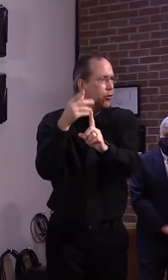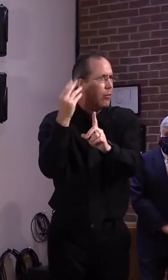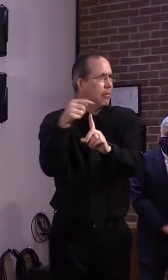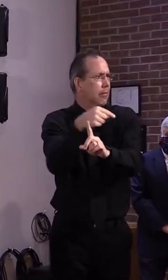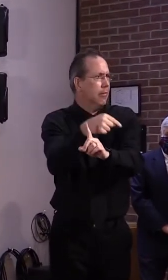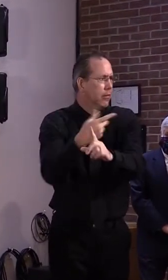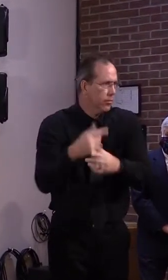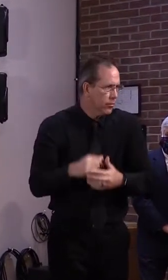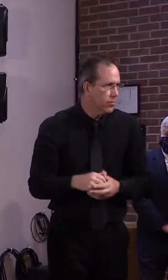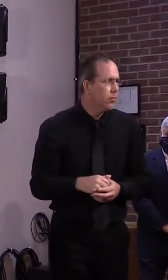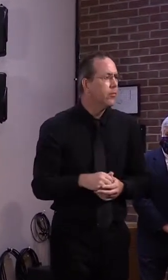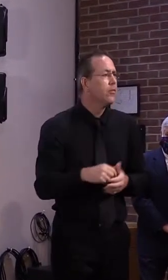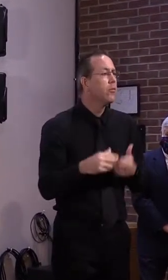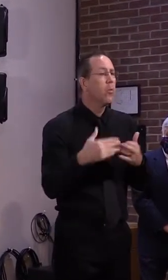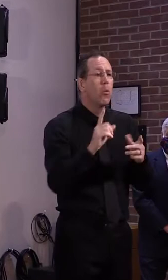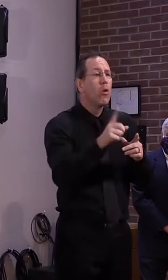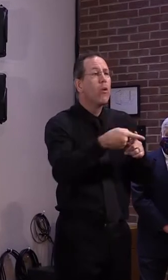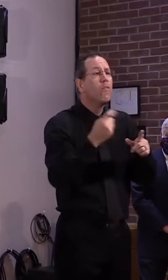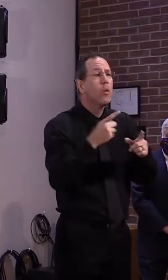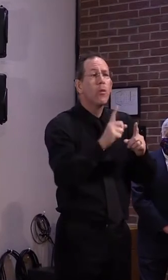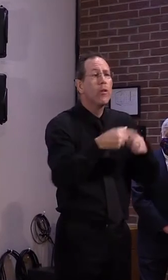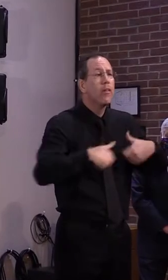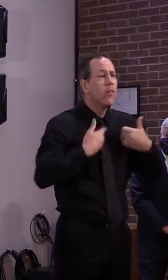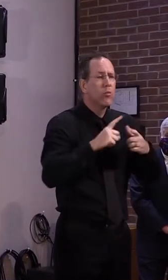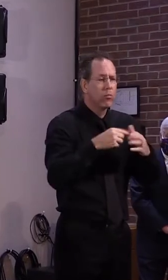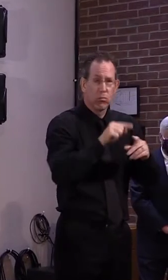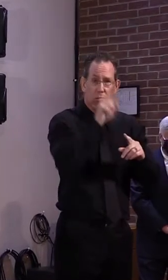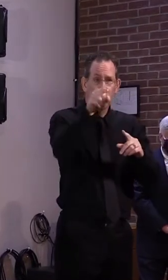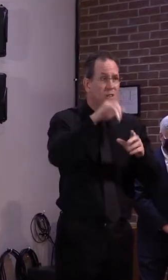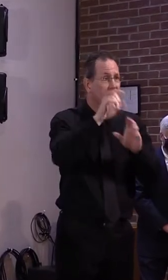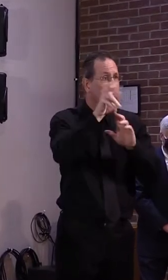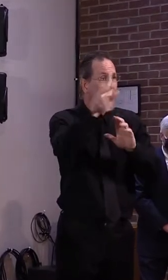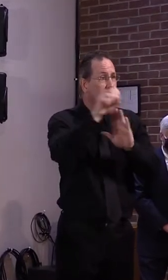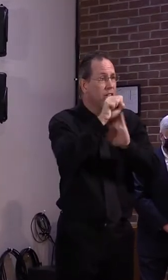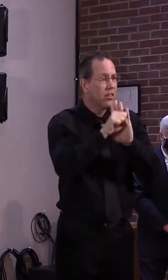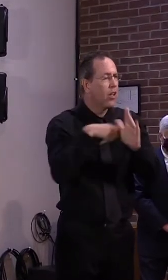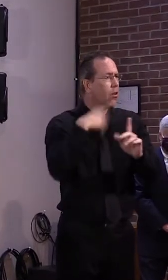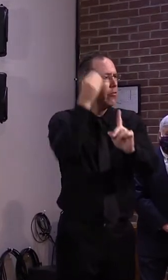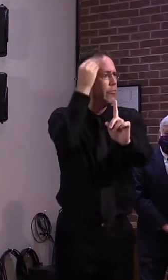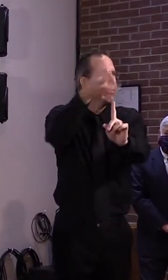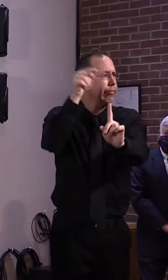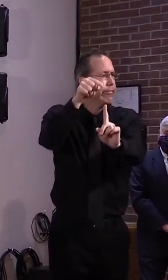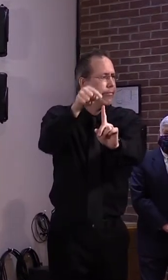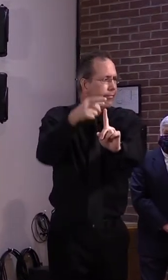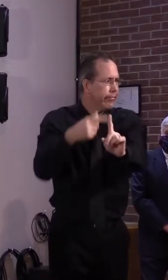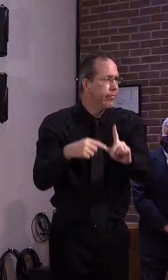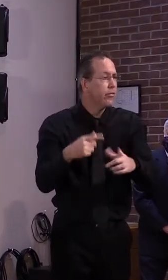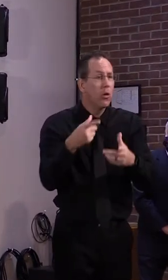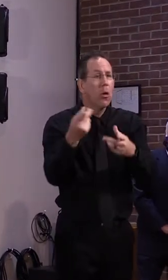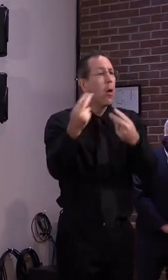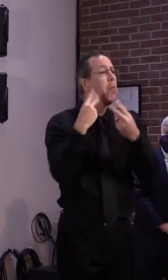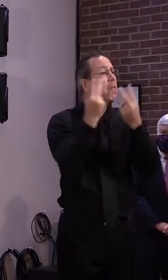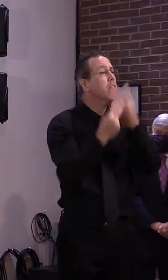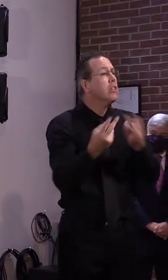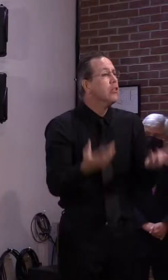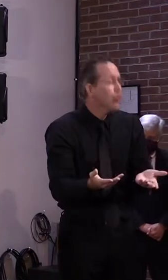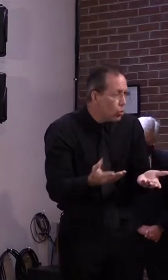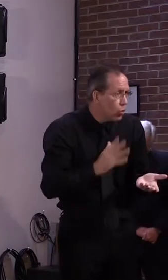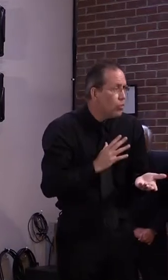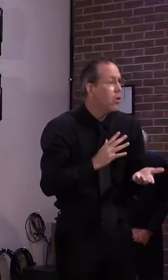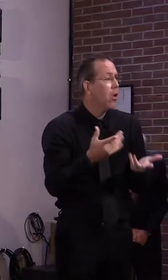no matter what their address is, because they may still be in Vermont. And they still have public health at mind.